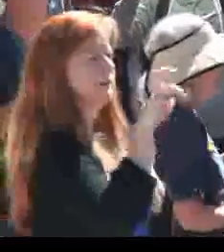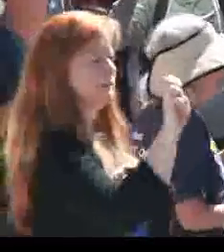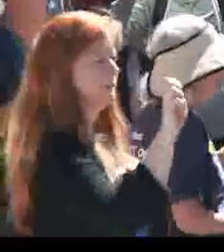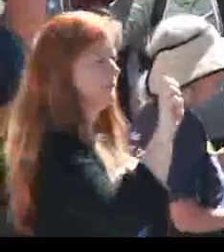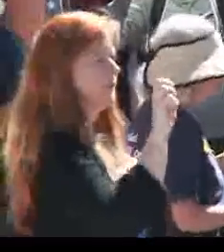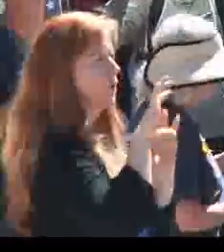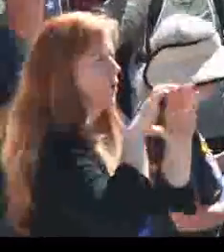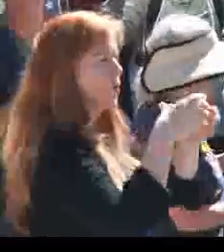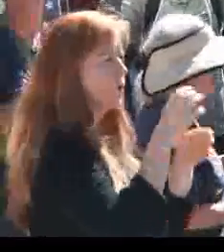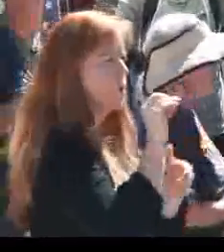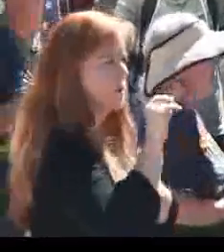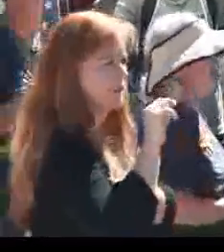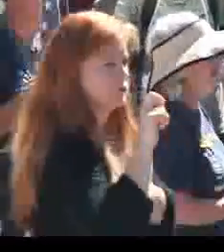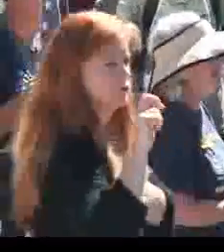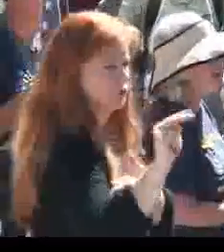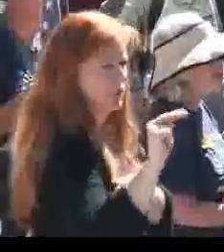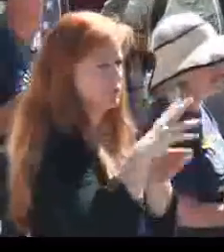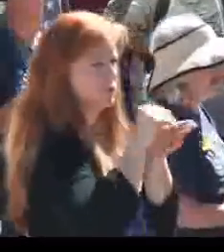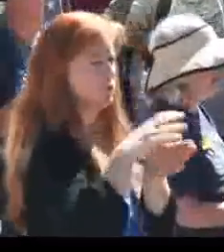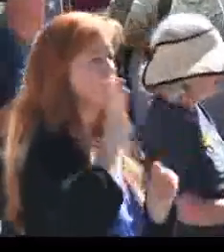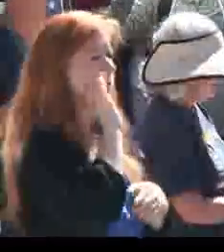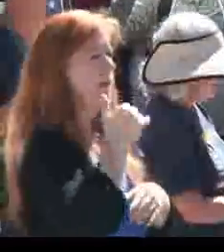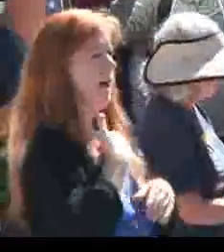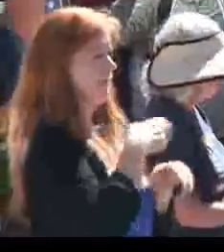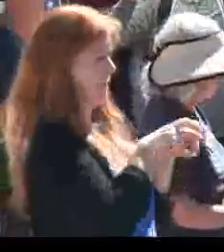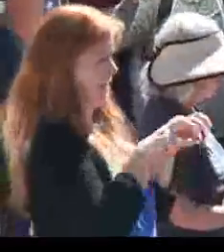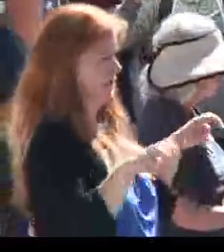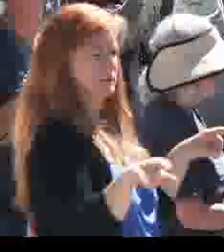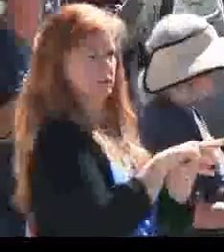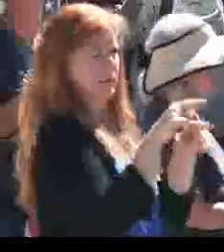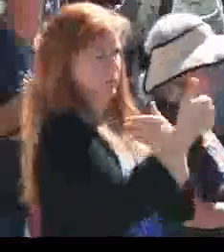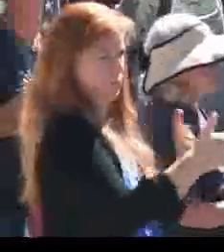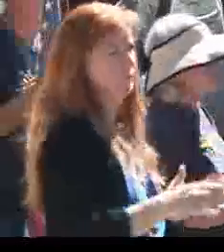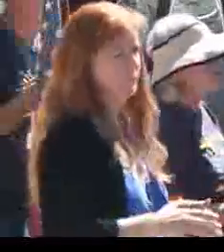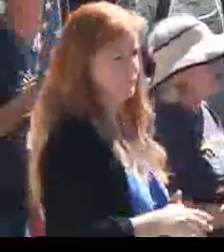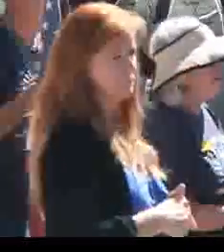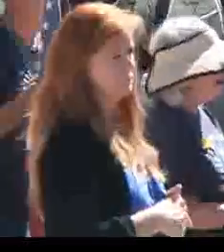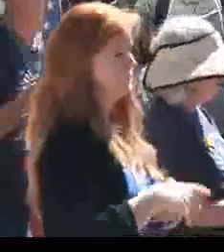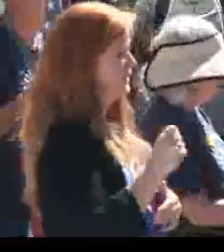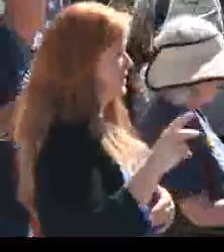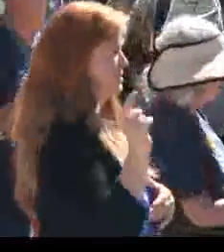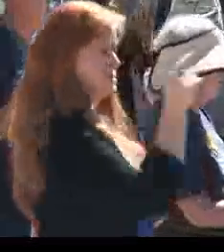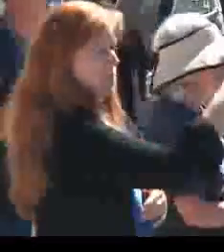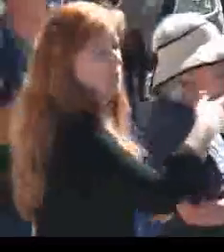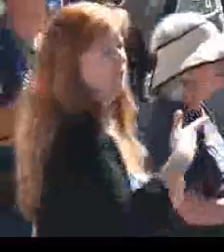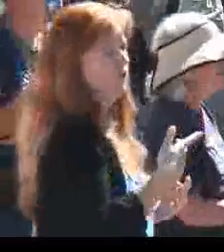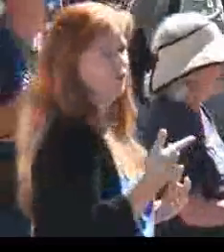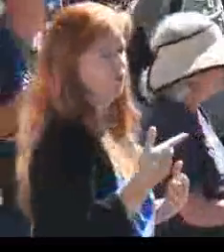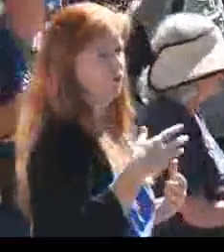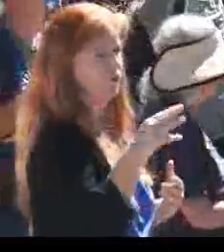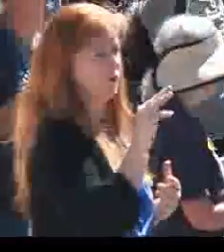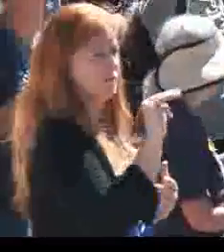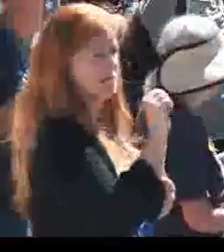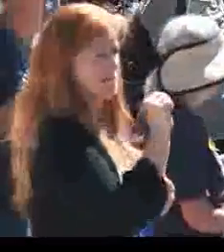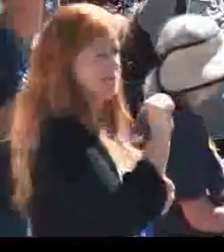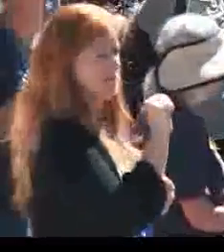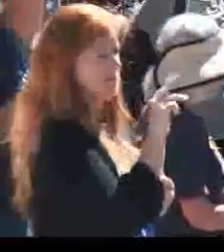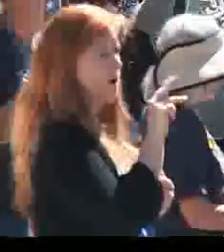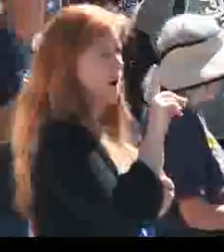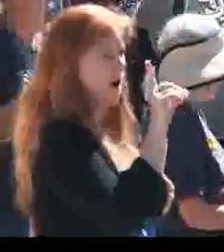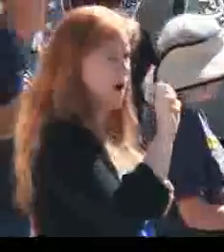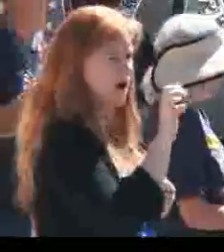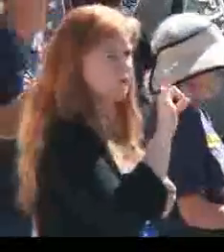holding a panel in the same room. So just go over to the Maud Fife Room in